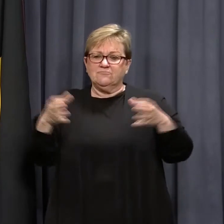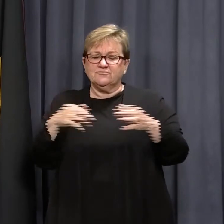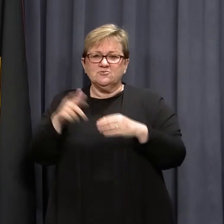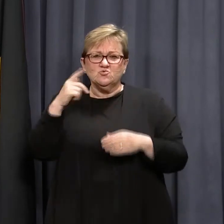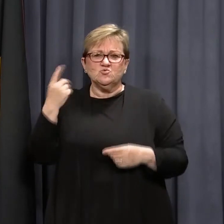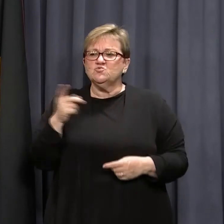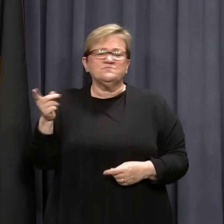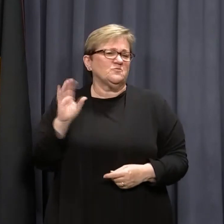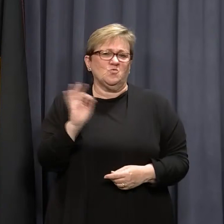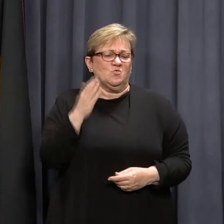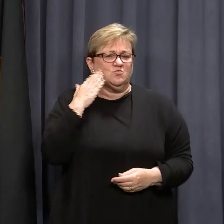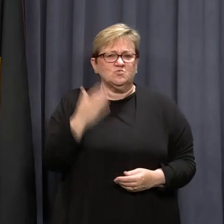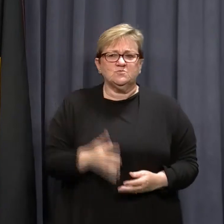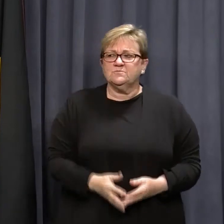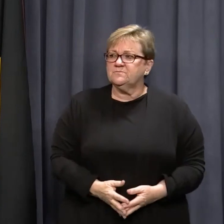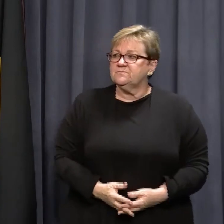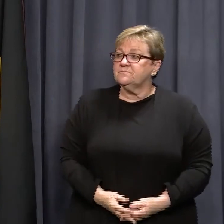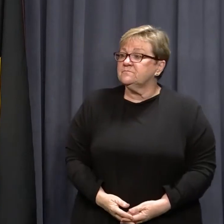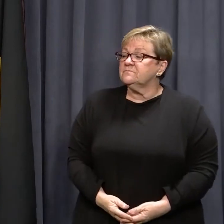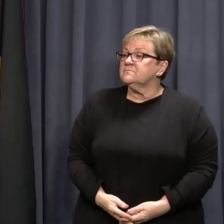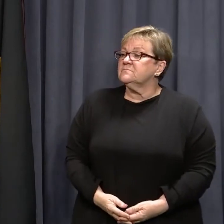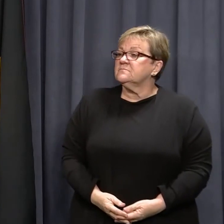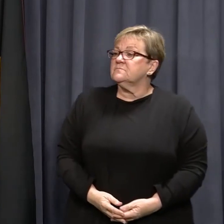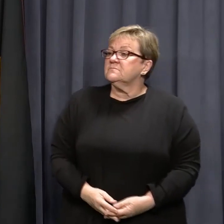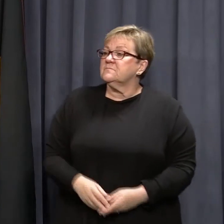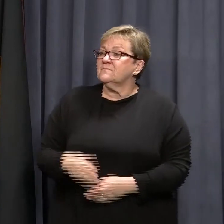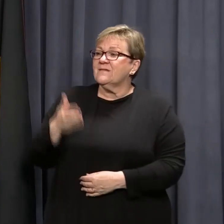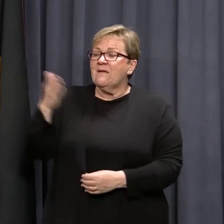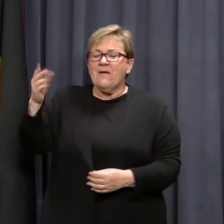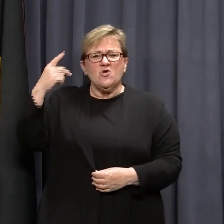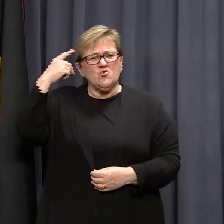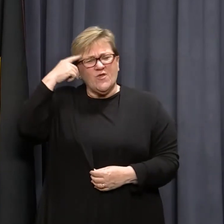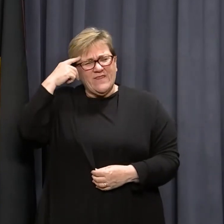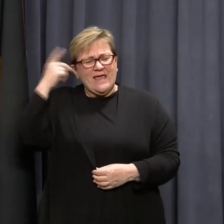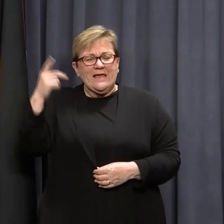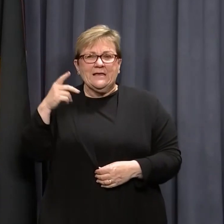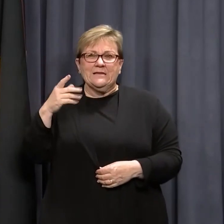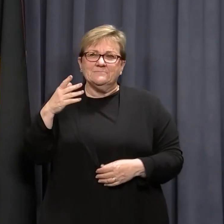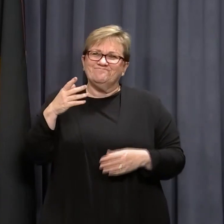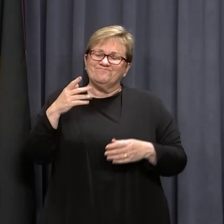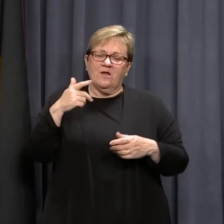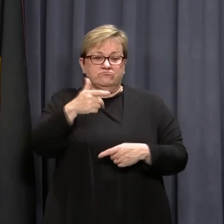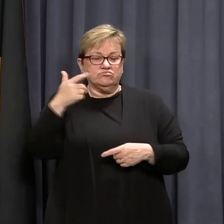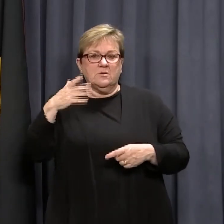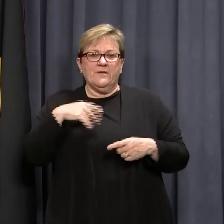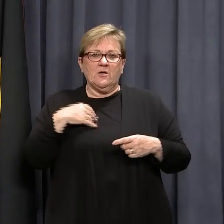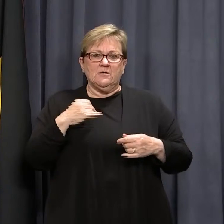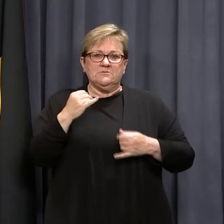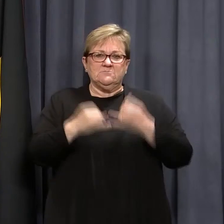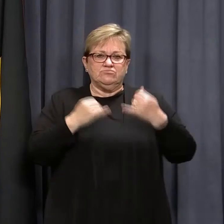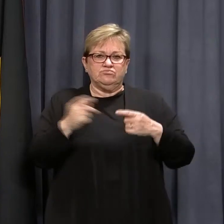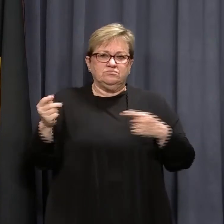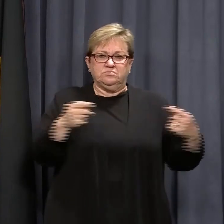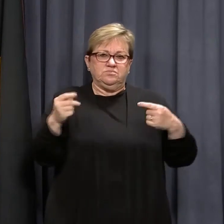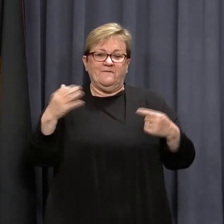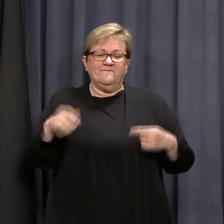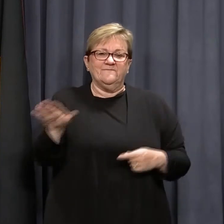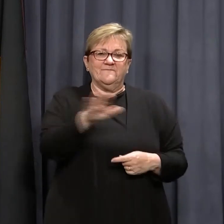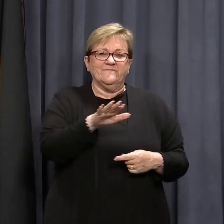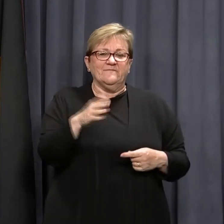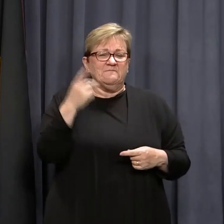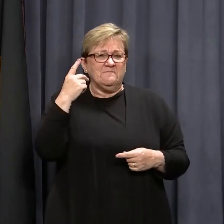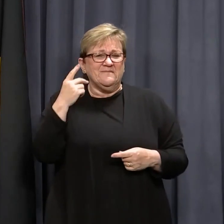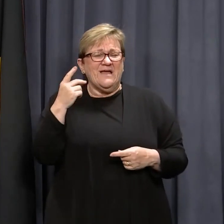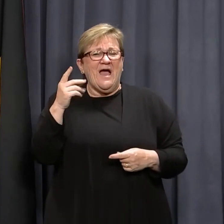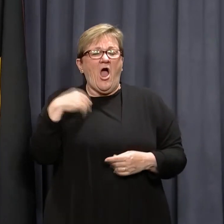No. But it's part of turf war tension, this incident? Oh, look, as I've commented previously,